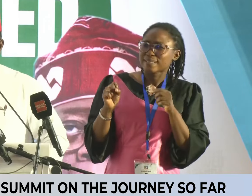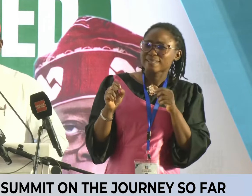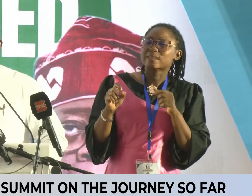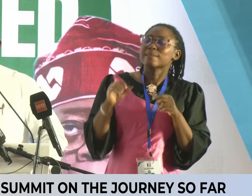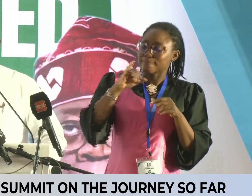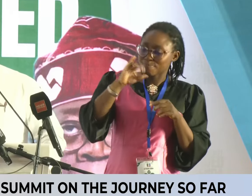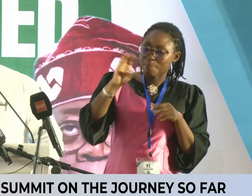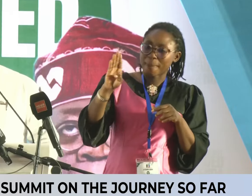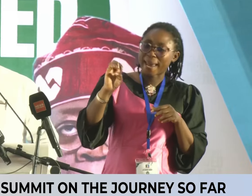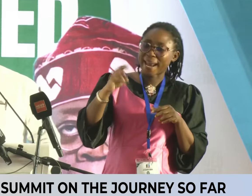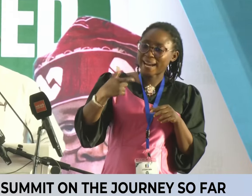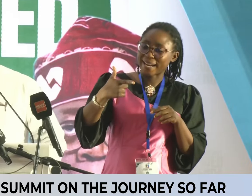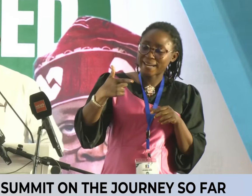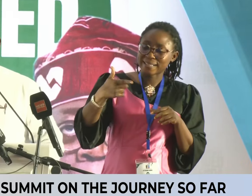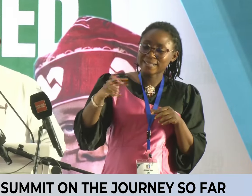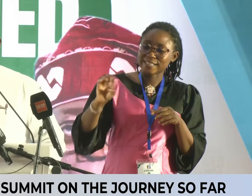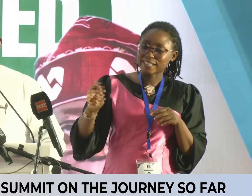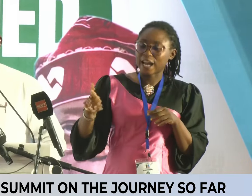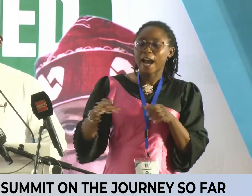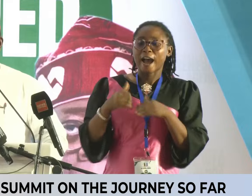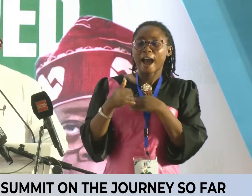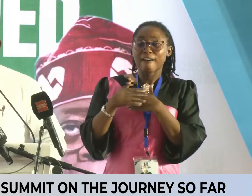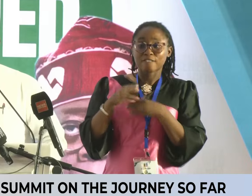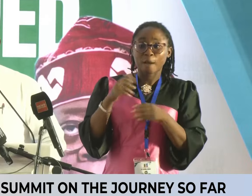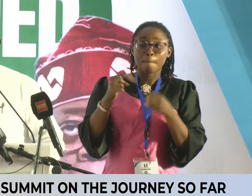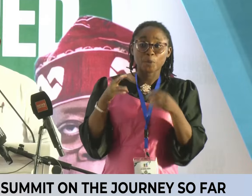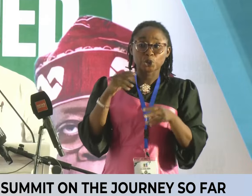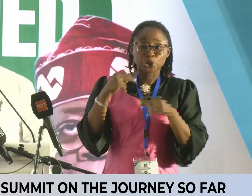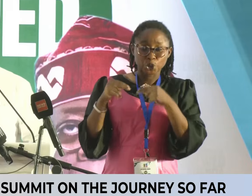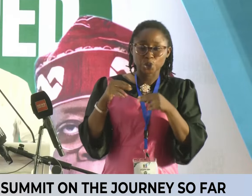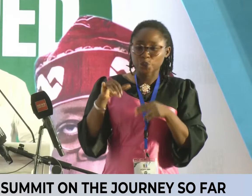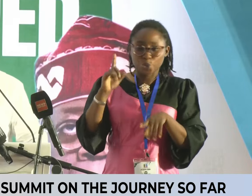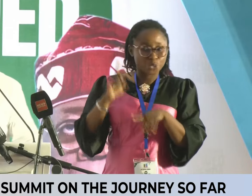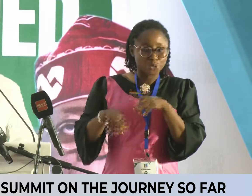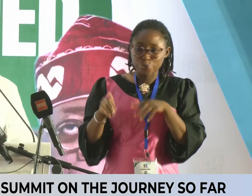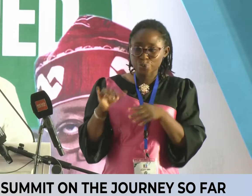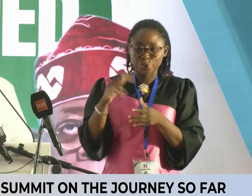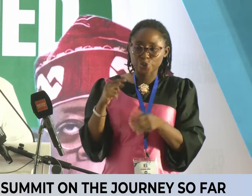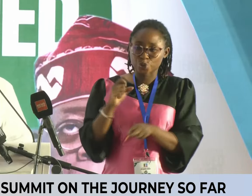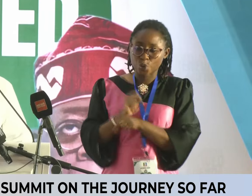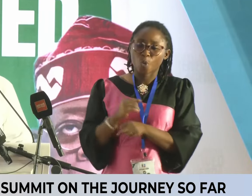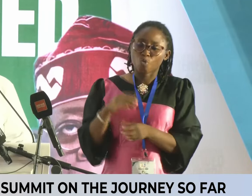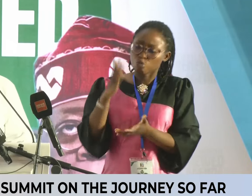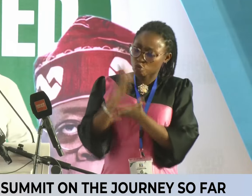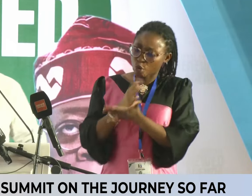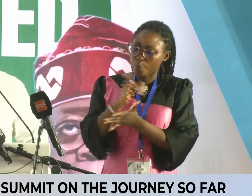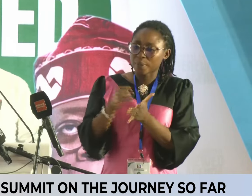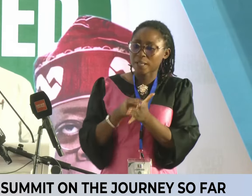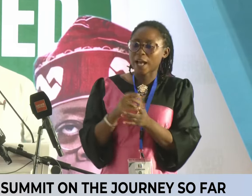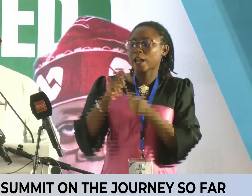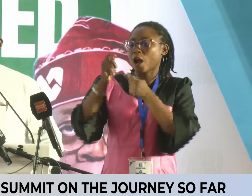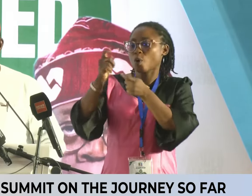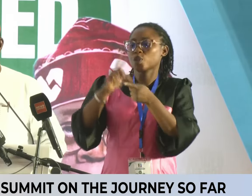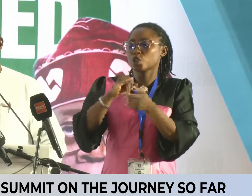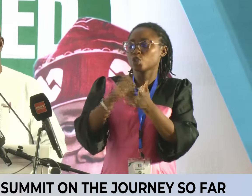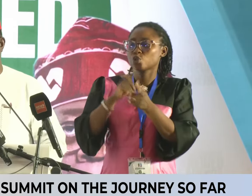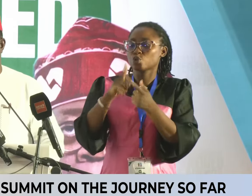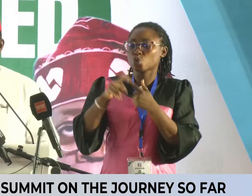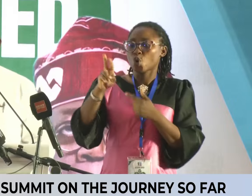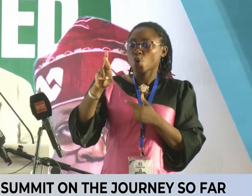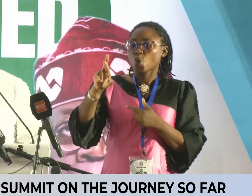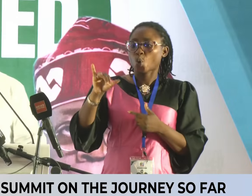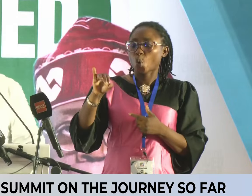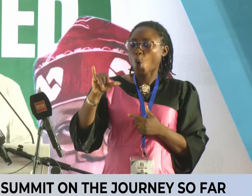Beja. But after much negotiation and they could not do the job, we terminated it and awarded it to Roycon